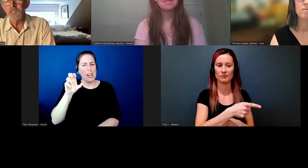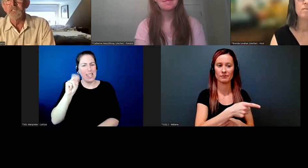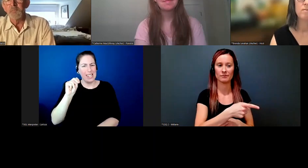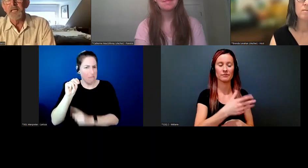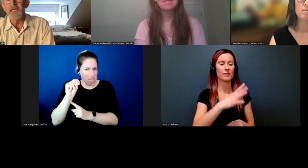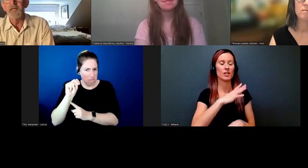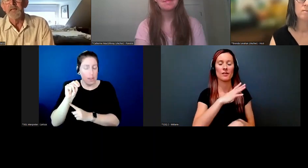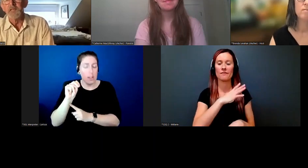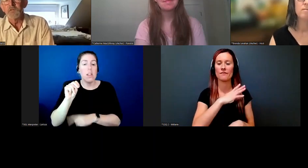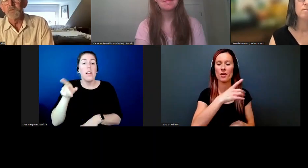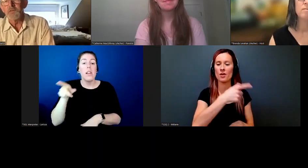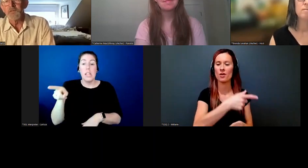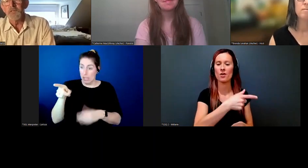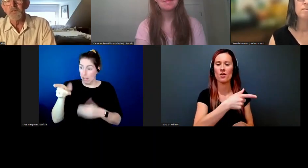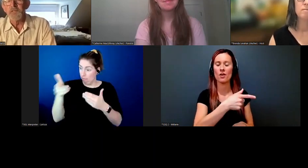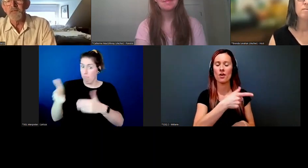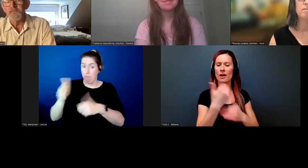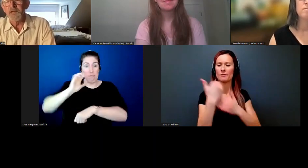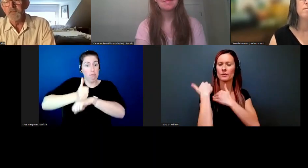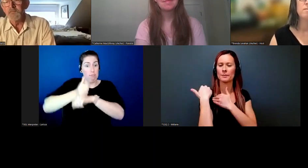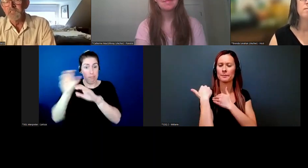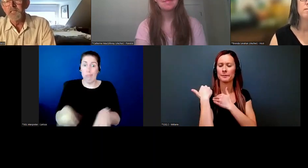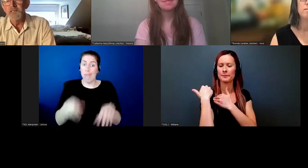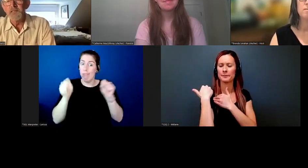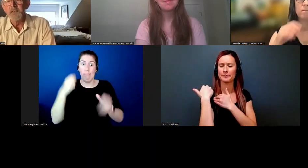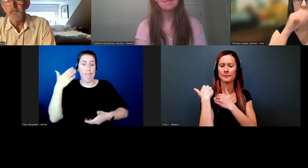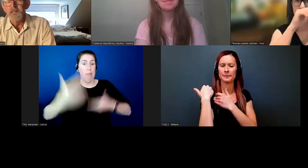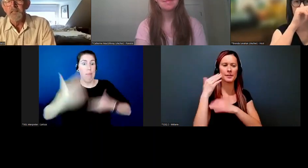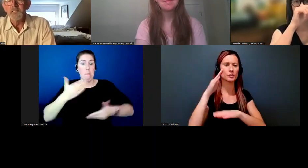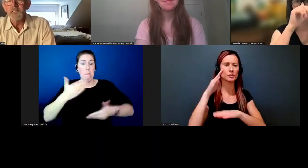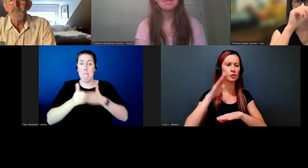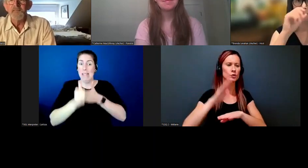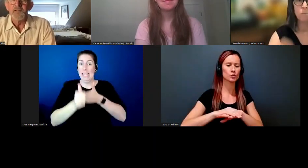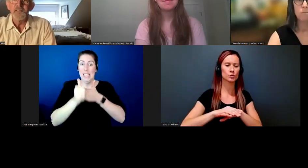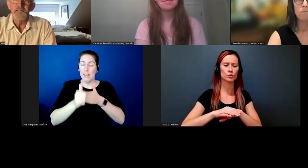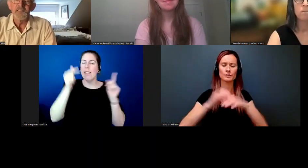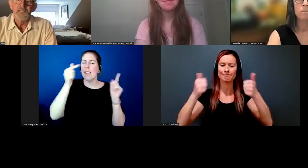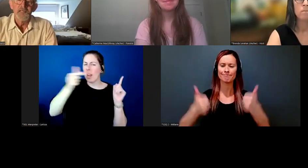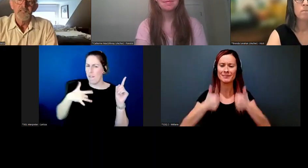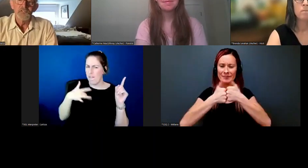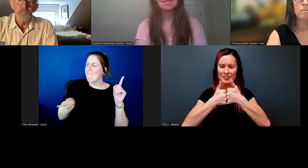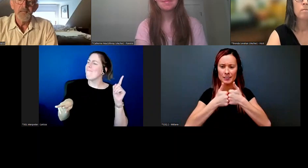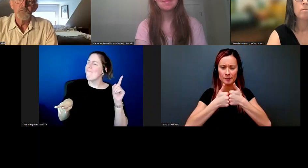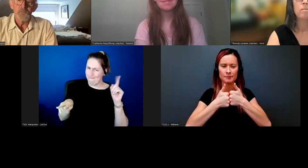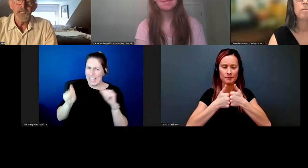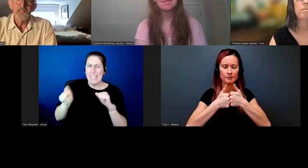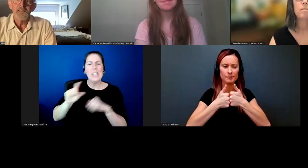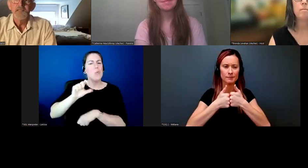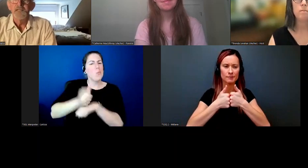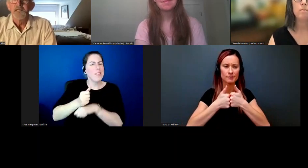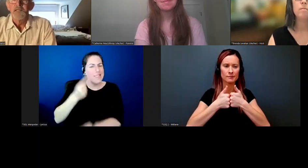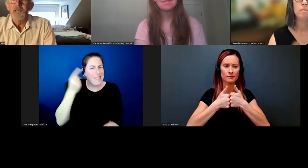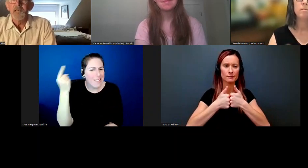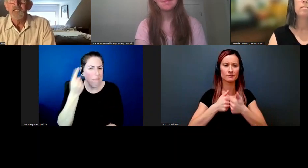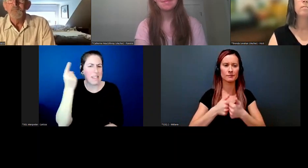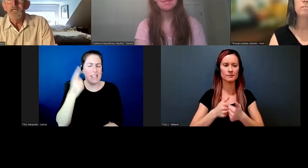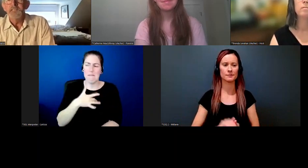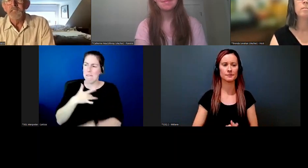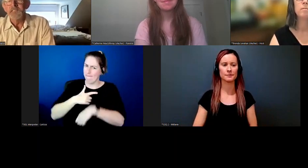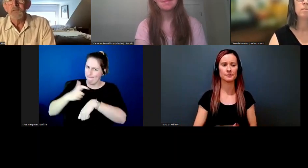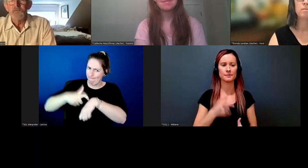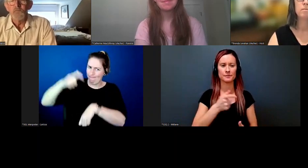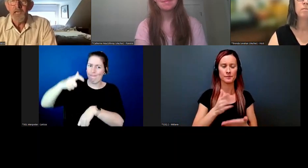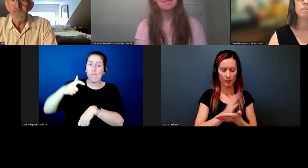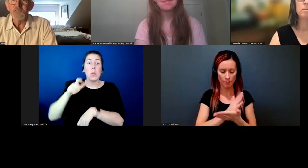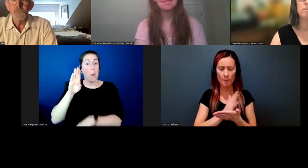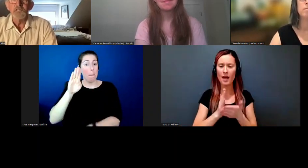putting this into play. So they felt it was needed. They felt that the time was right. And he basically